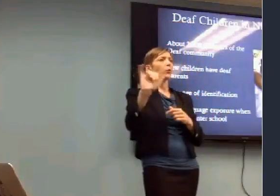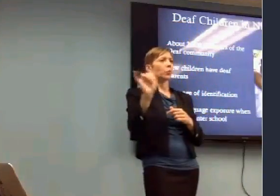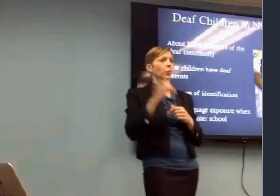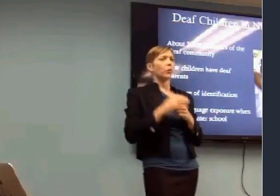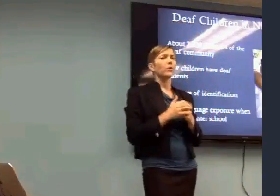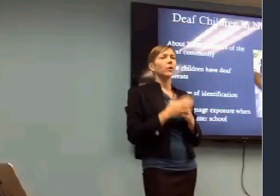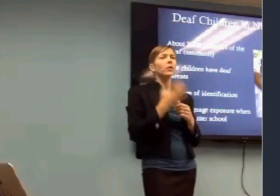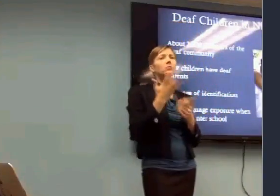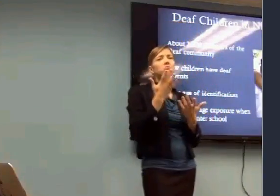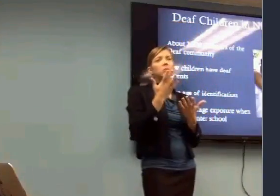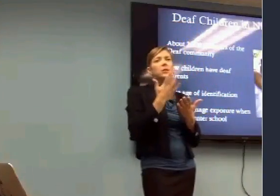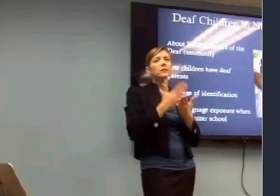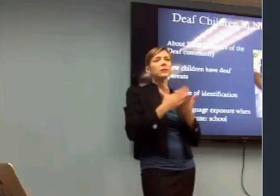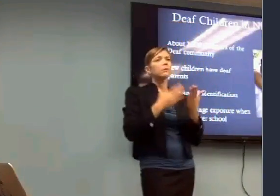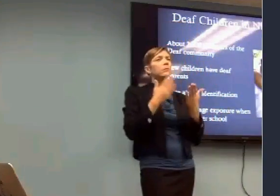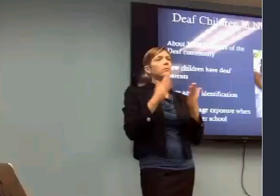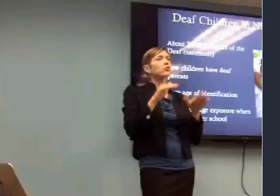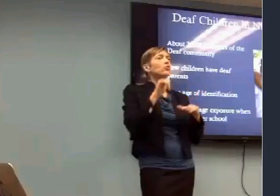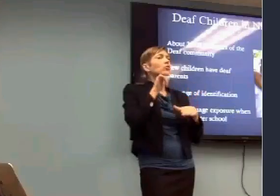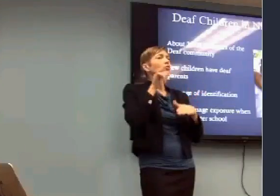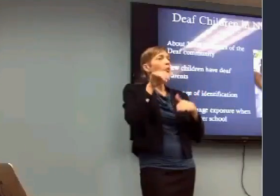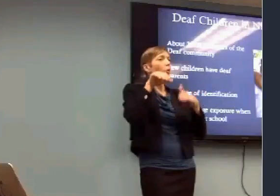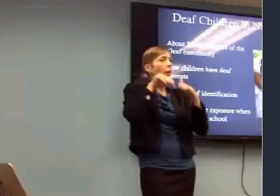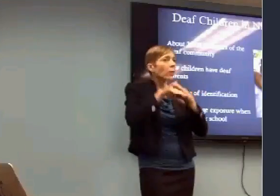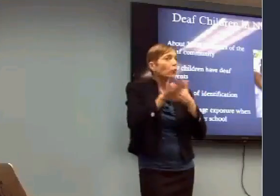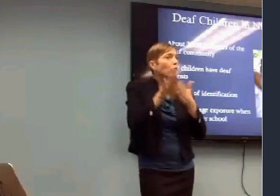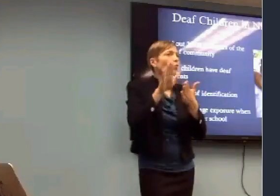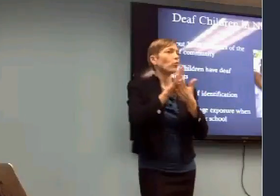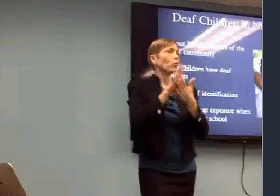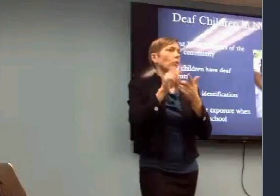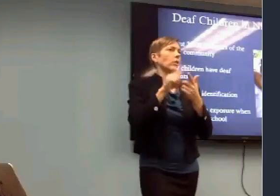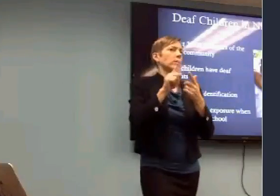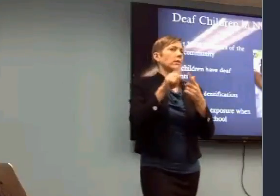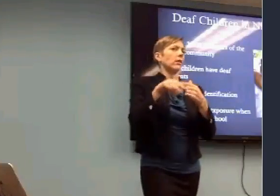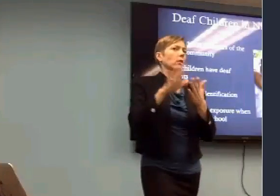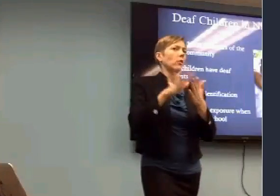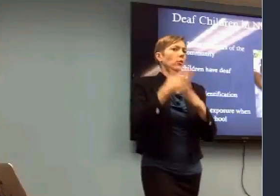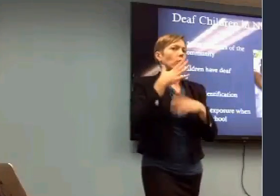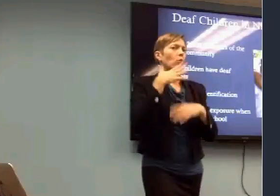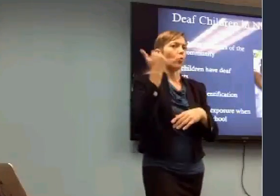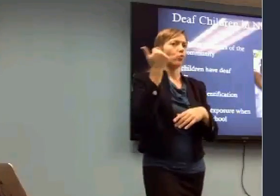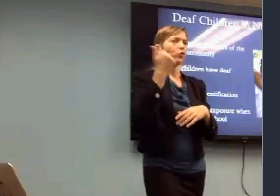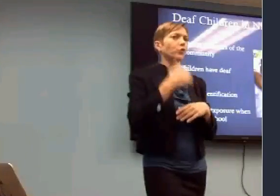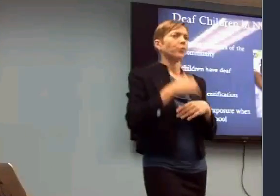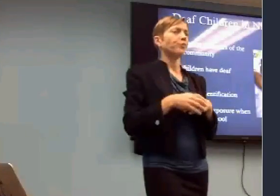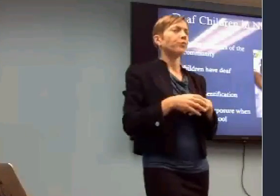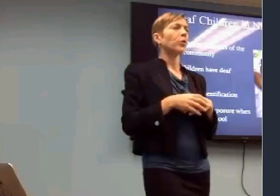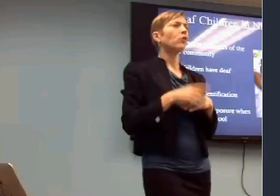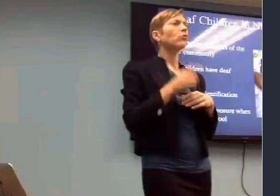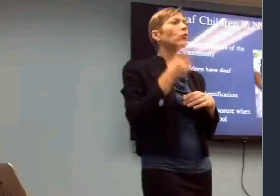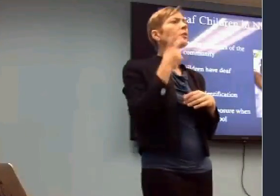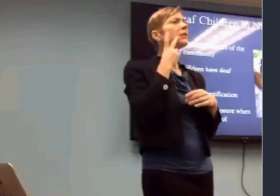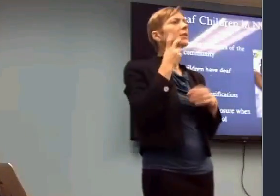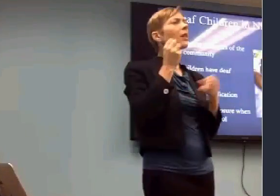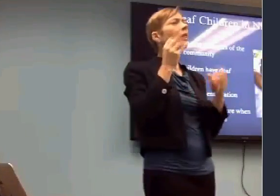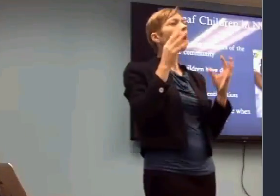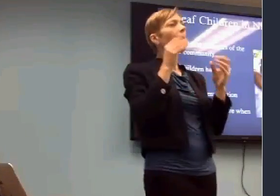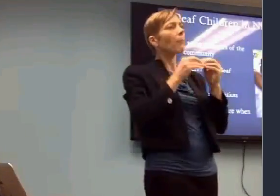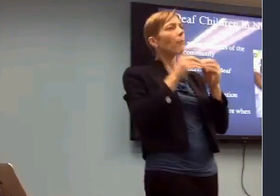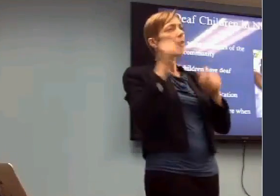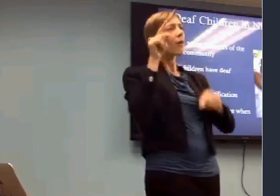around the age of 4 or 5 in Nicaragua, but sometimes it can be later in life. Some children don't enter school until